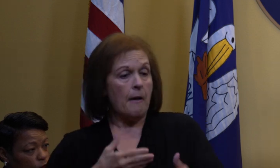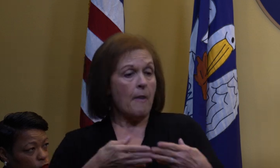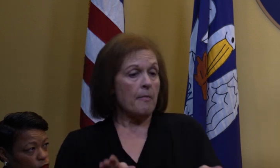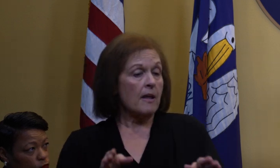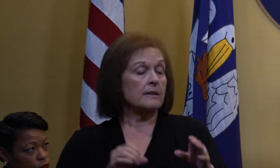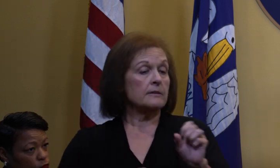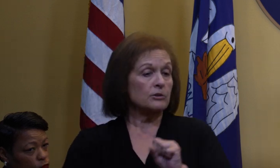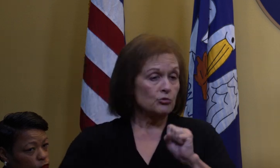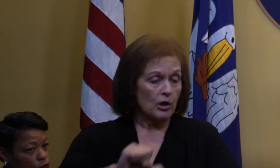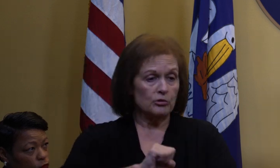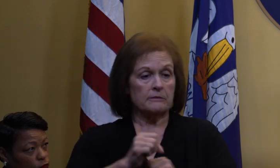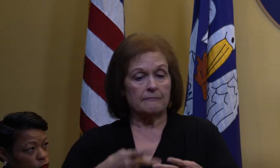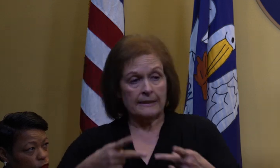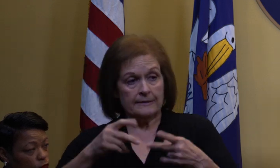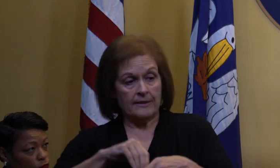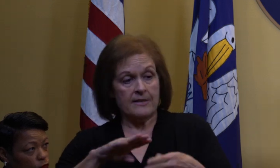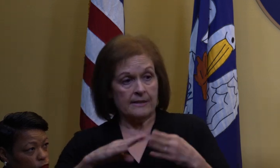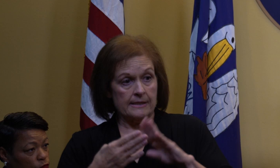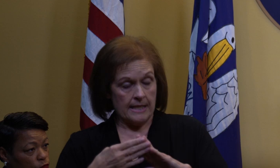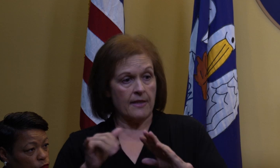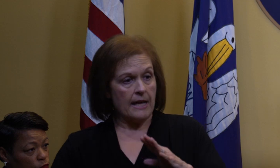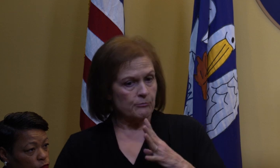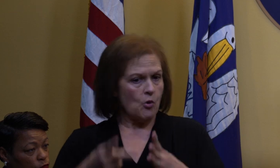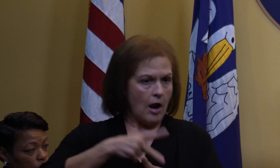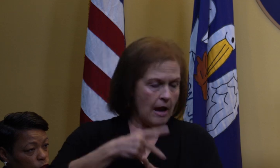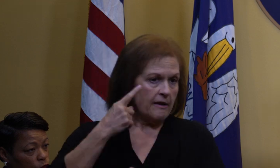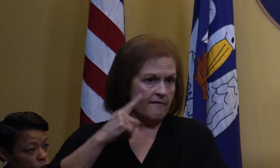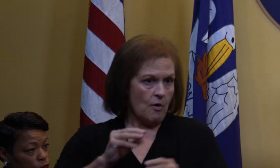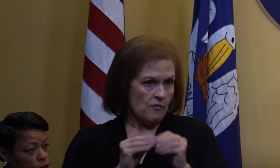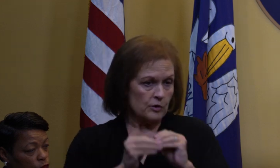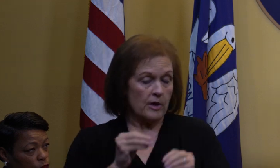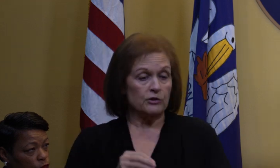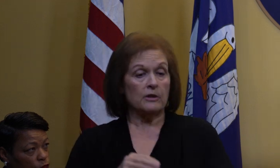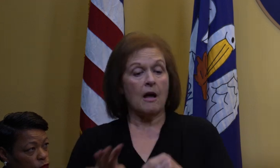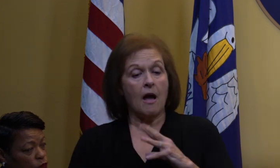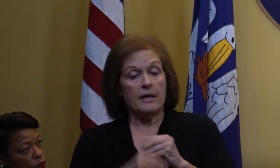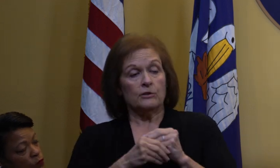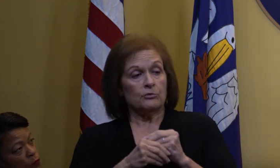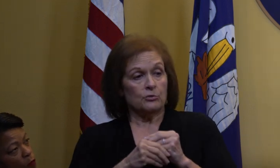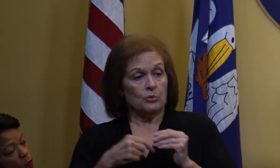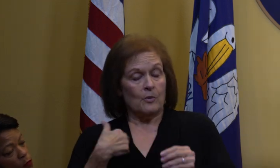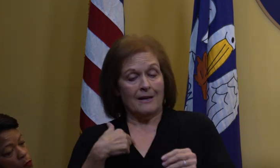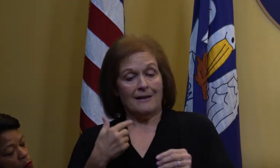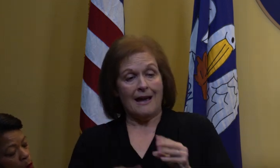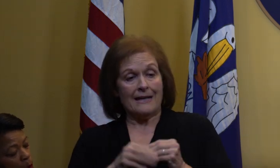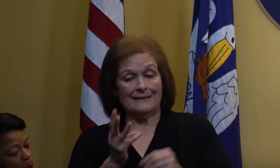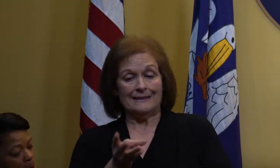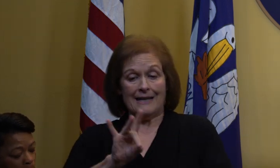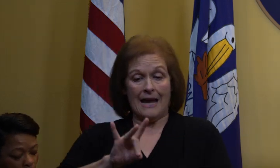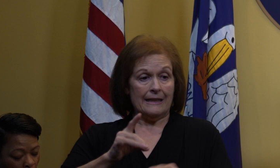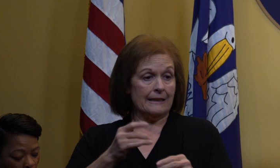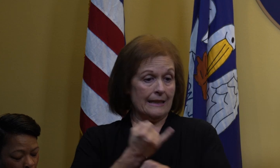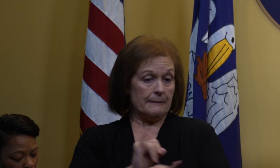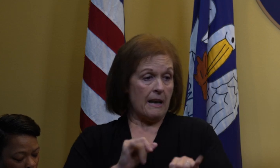safety infrastructure and critical facilities in the city are prioritized for restoration. And in addition, we've added 68 independent